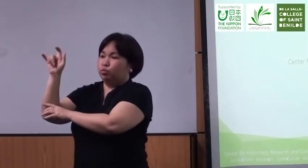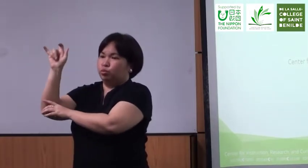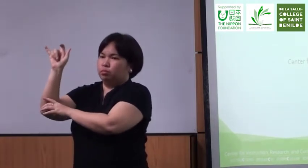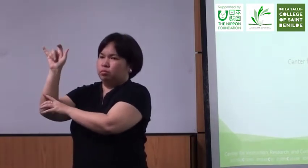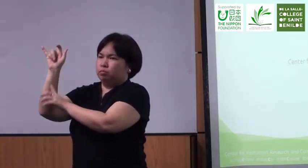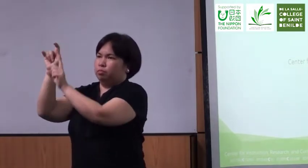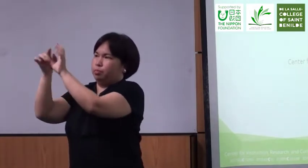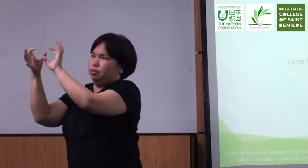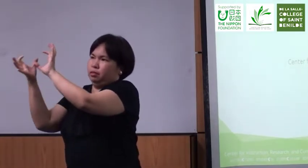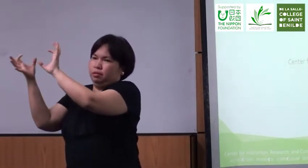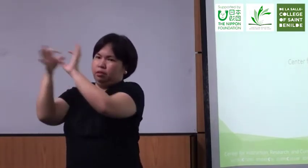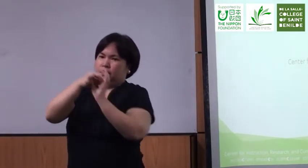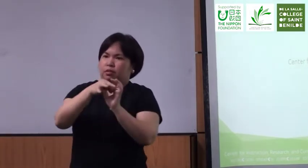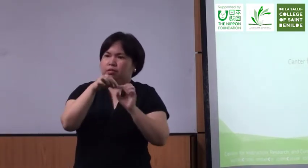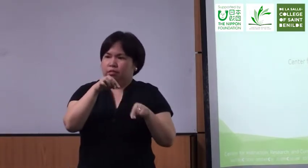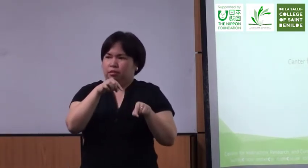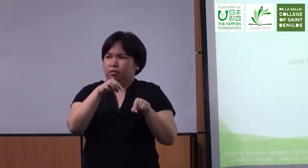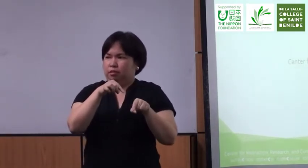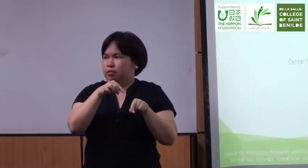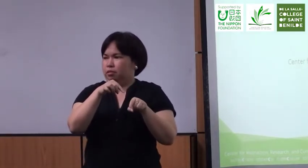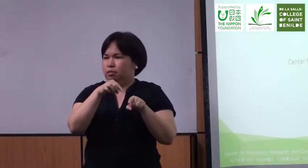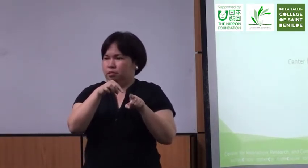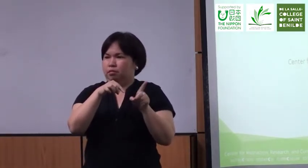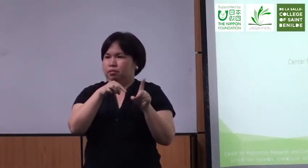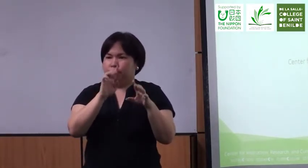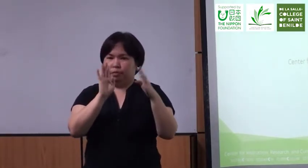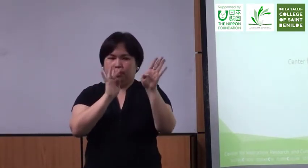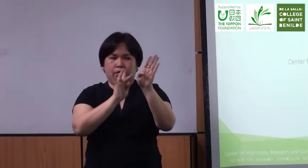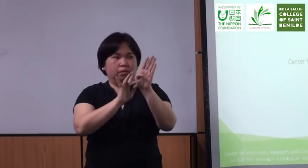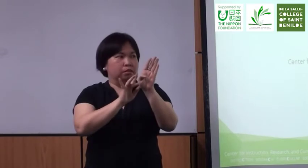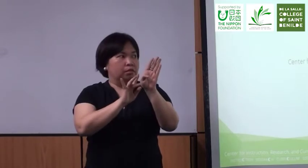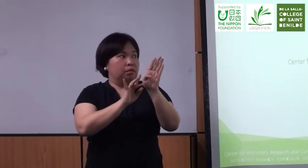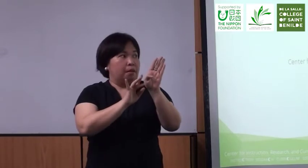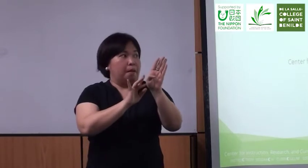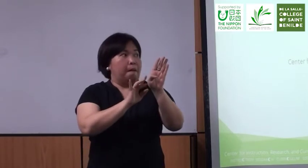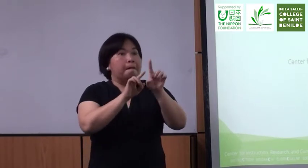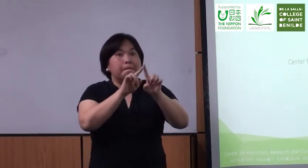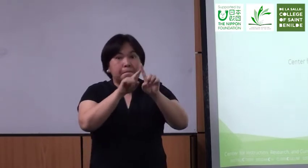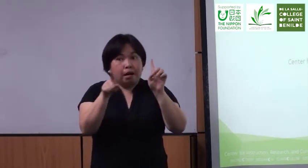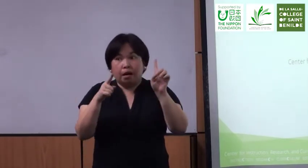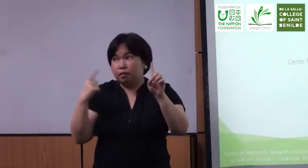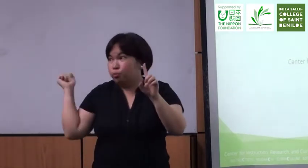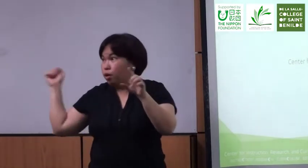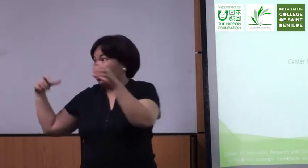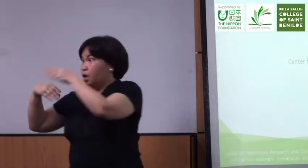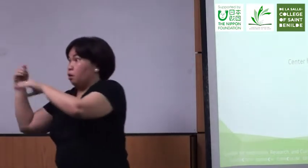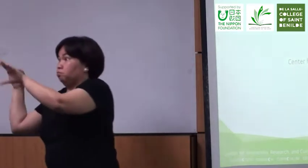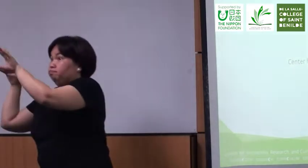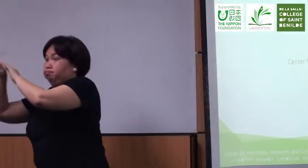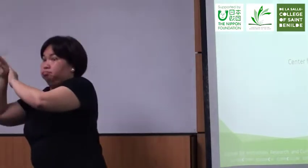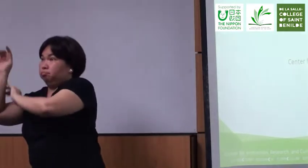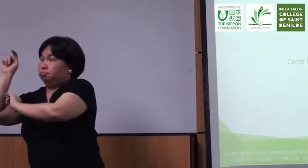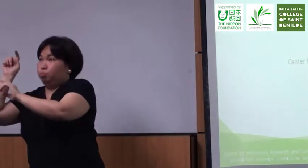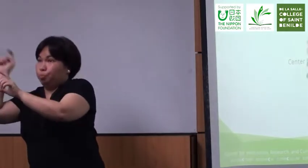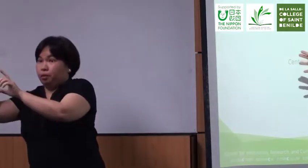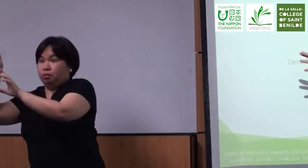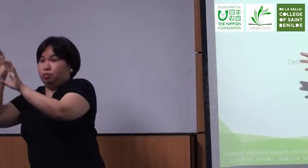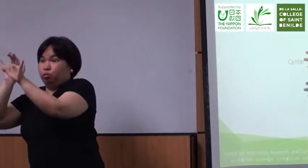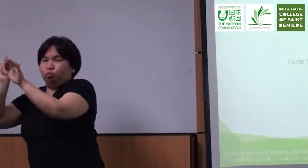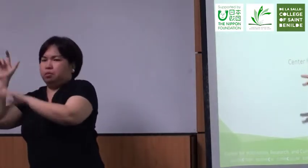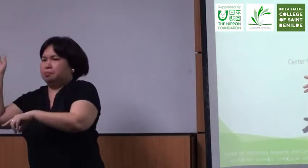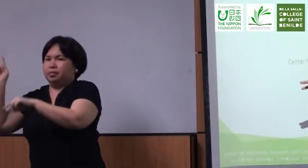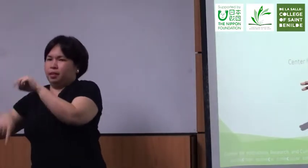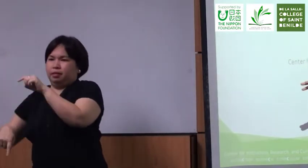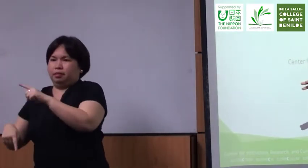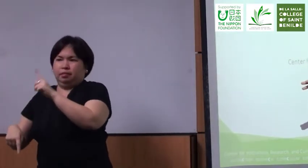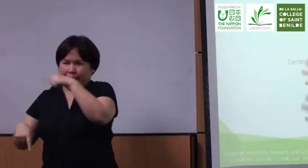Online, but nobody can access it apart from clicking the link in my account. So if they go to